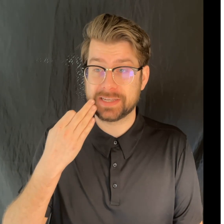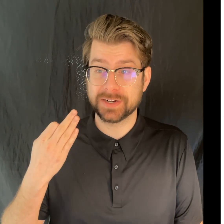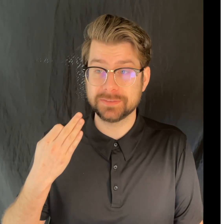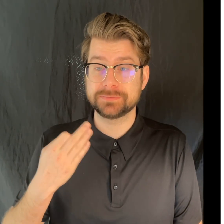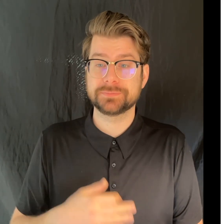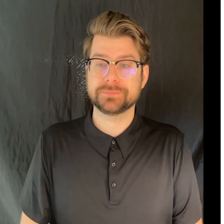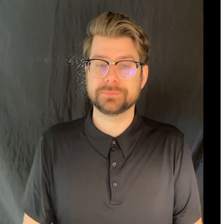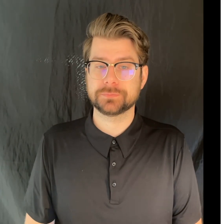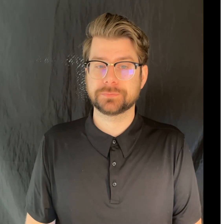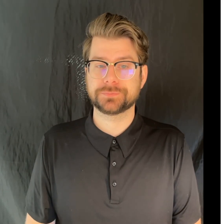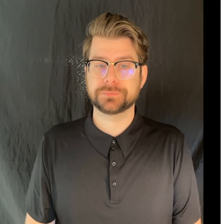here.